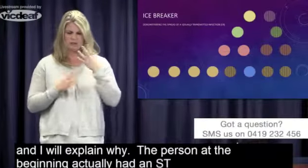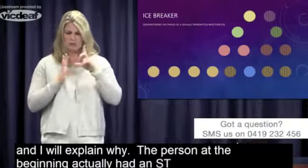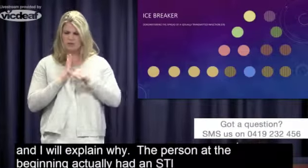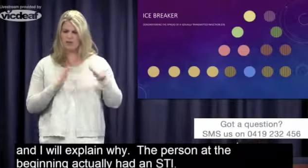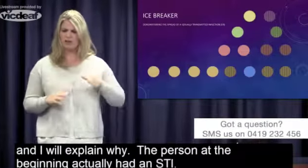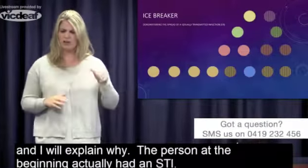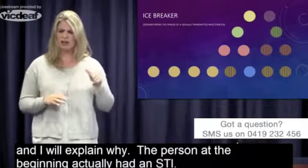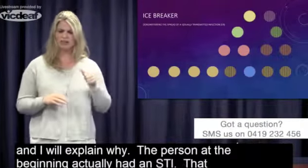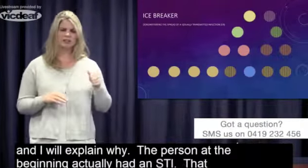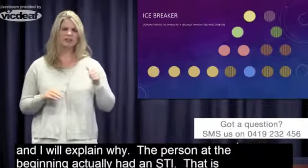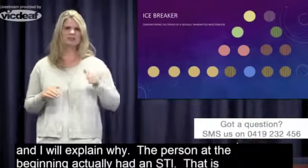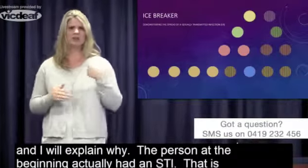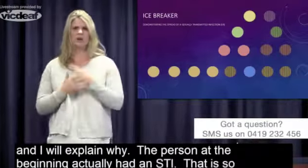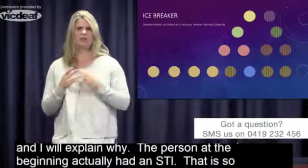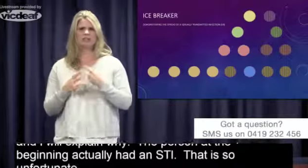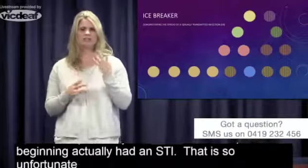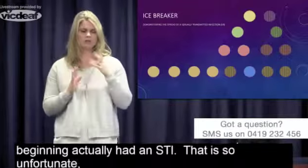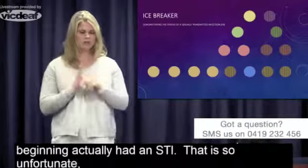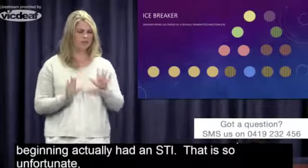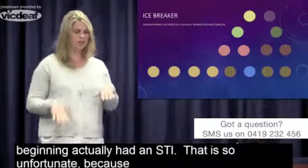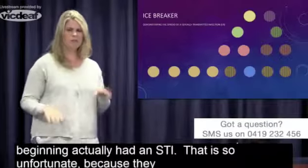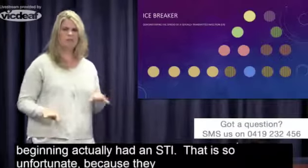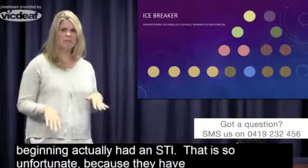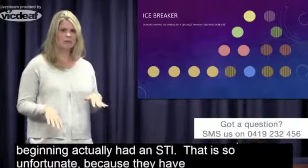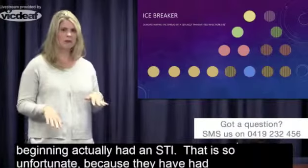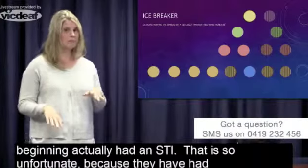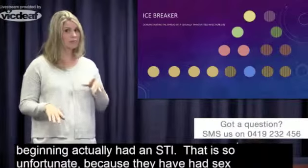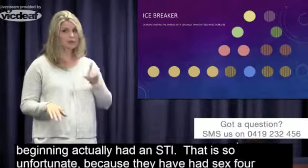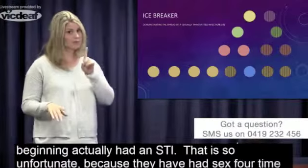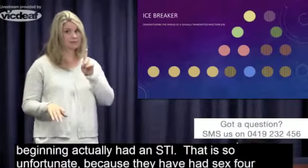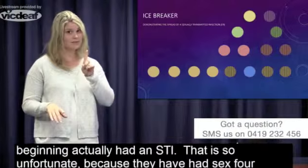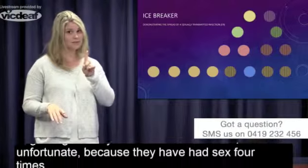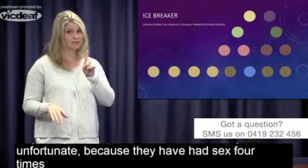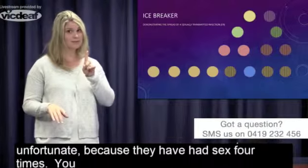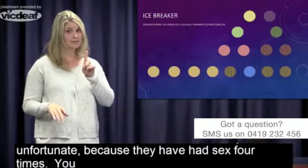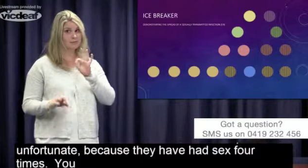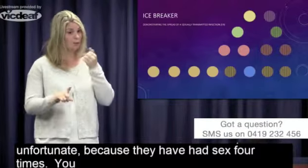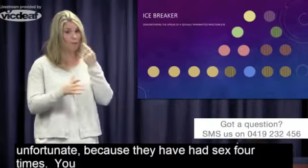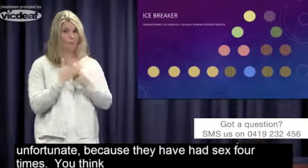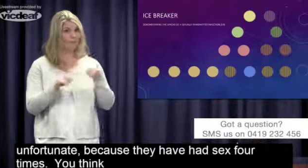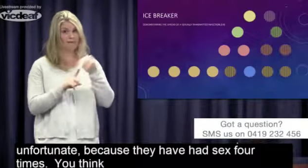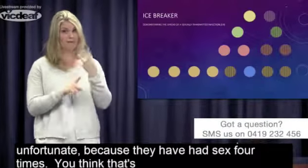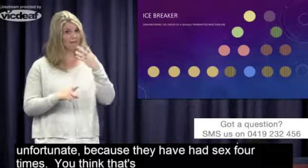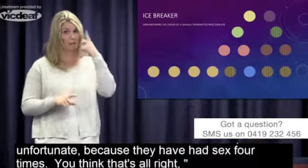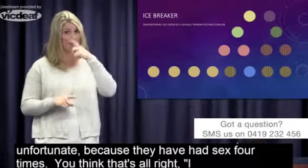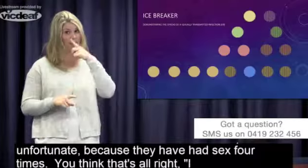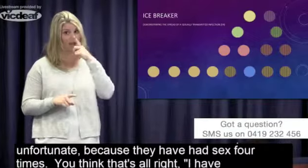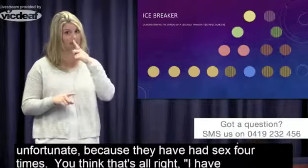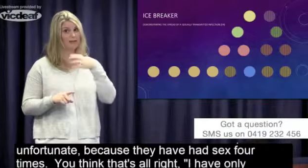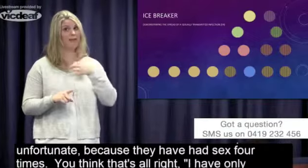because they'd had sex 4 times and they said, that's all right, I've only had sex 4 times. But that